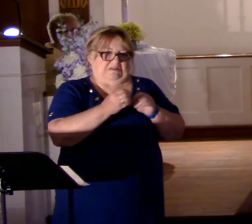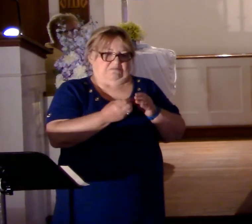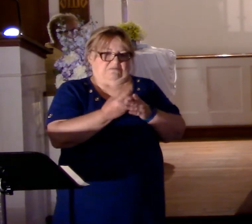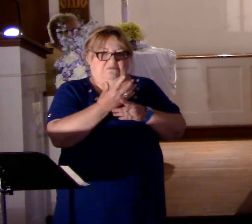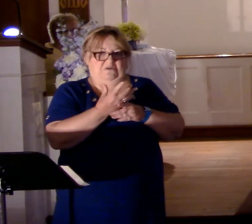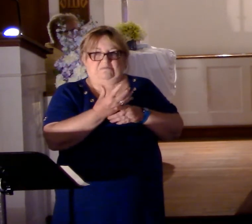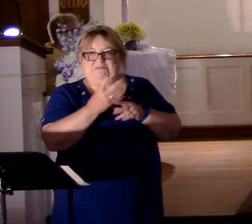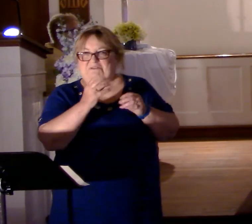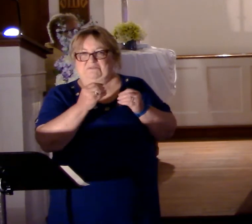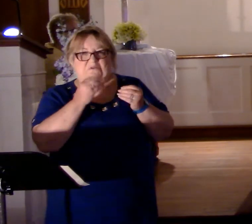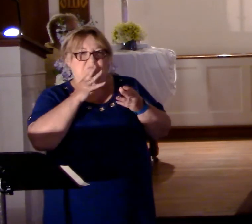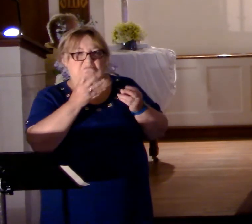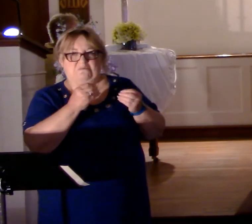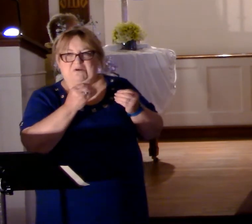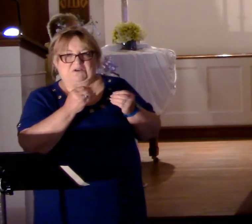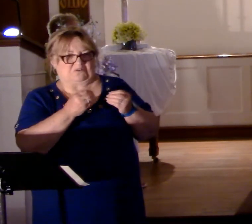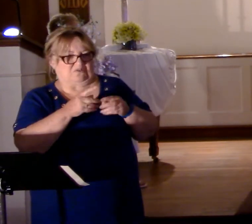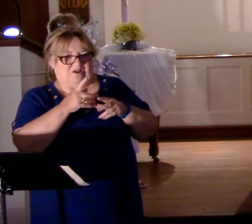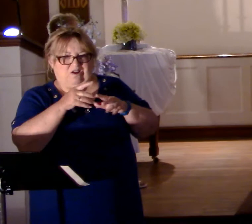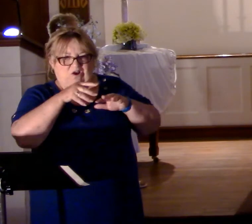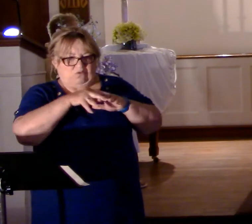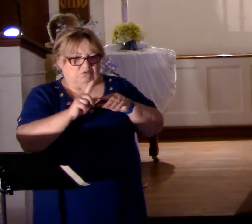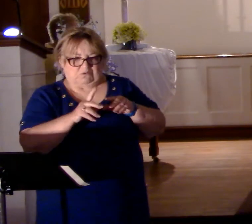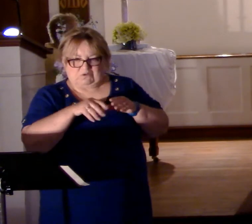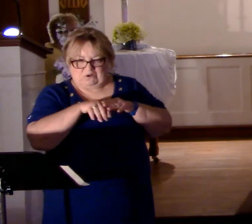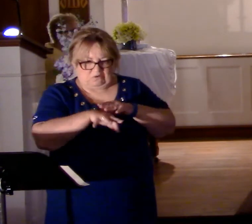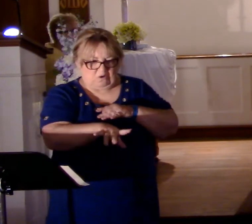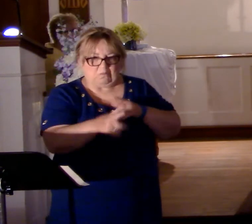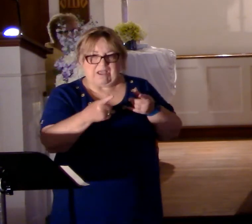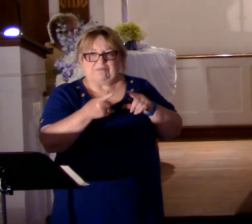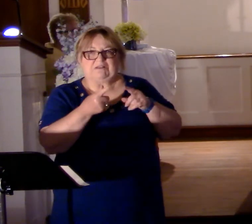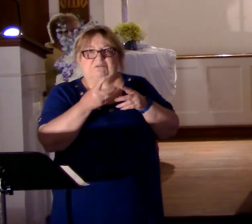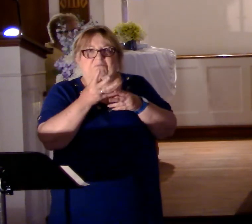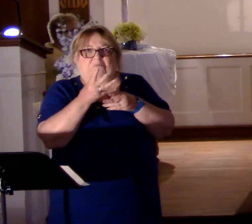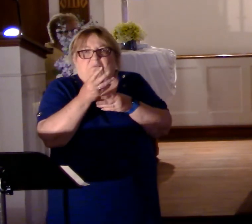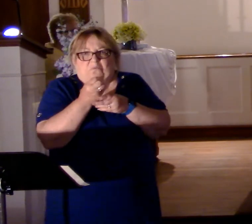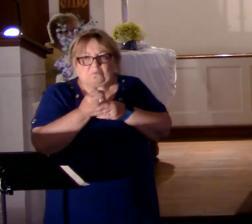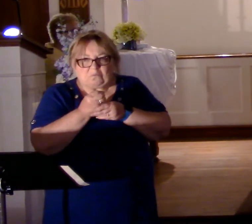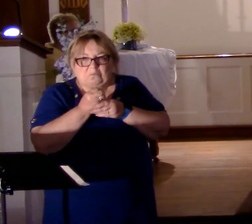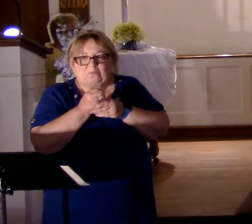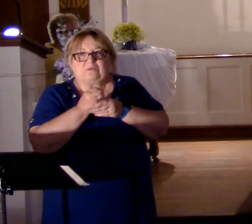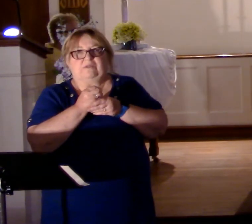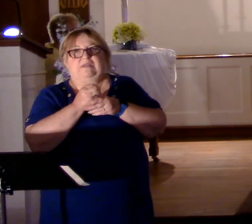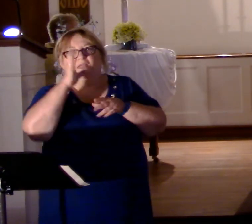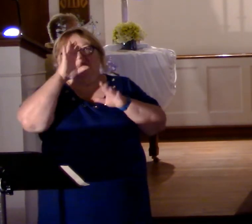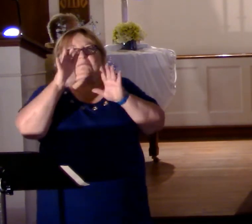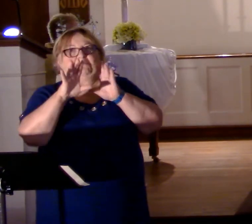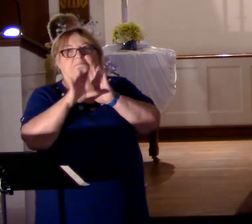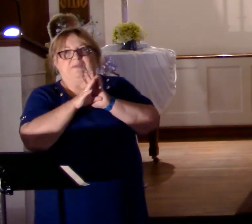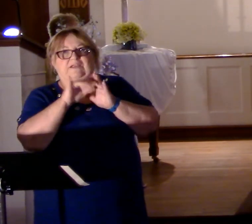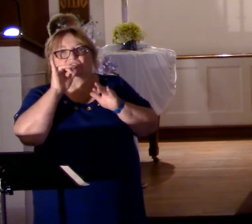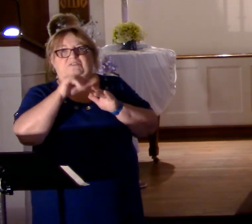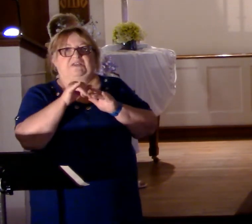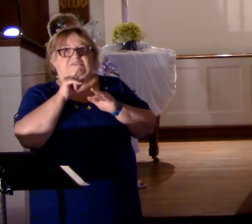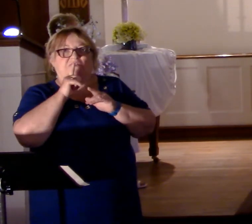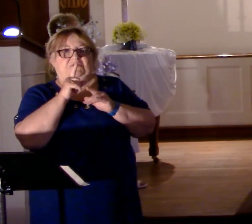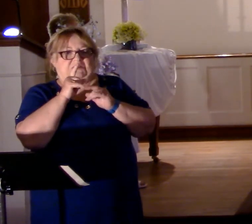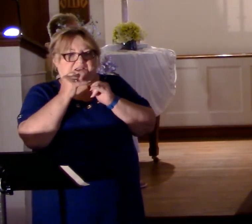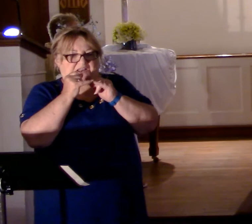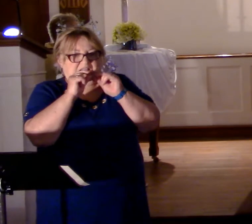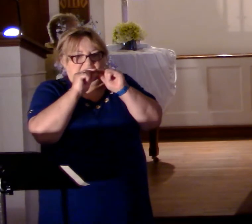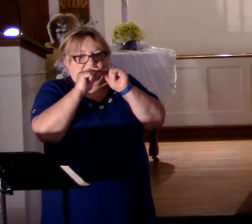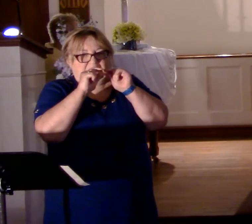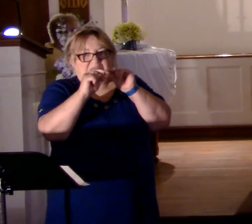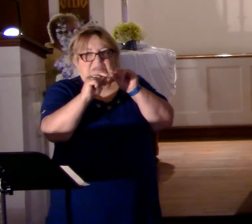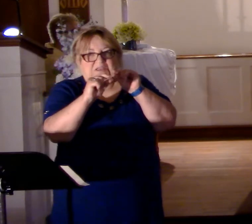nutrition, moisture, or room for the roots to grow, it would simply wither. The picture is that of a very thin